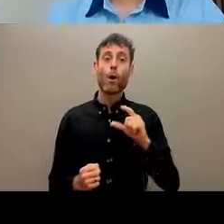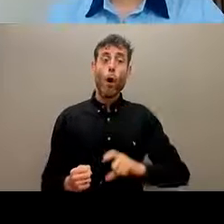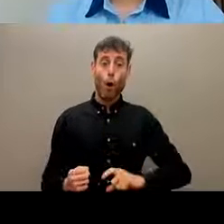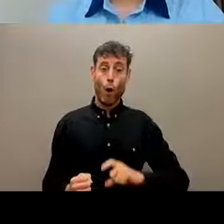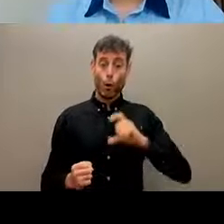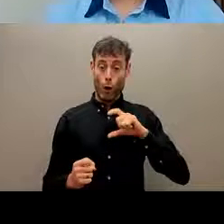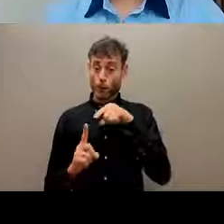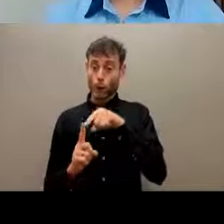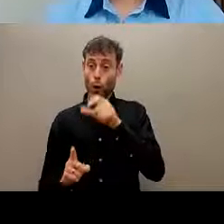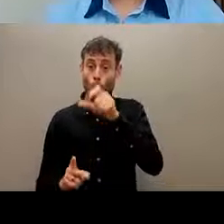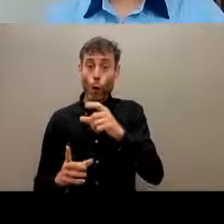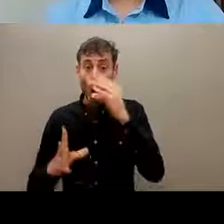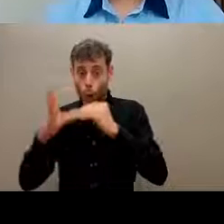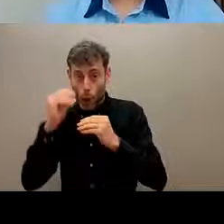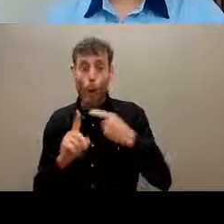who are young